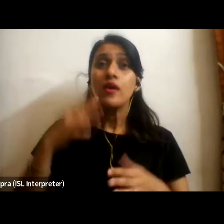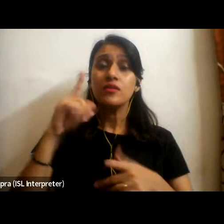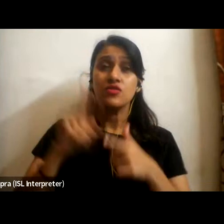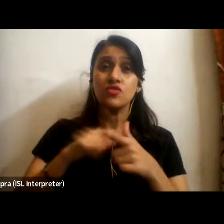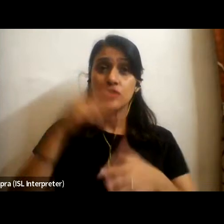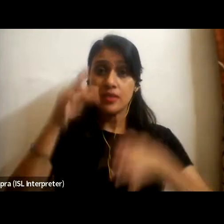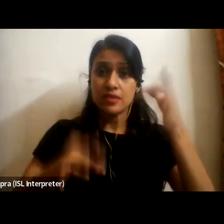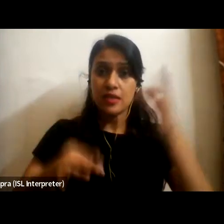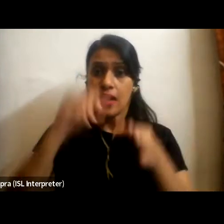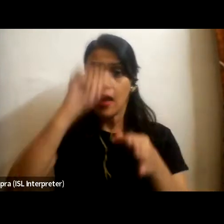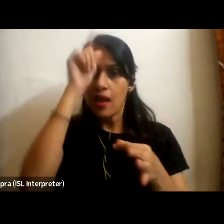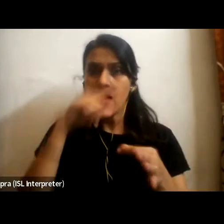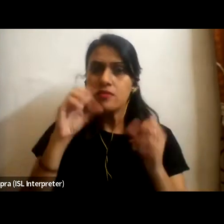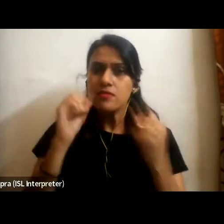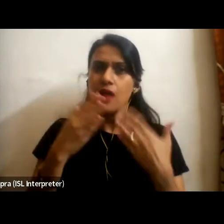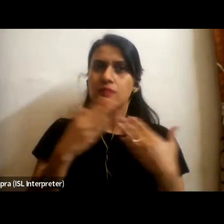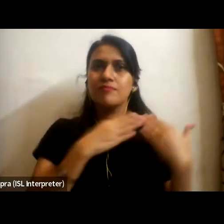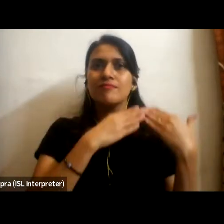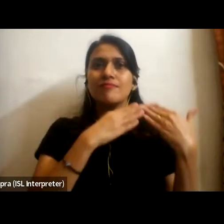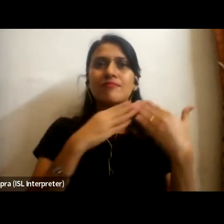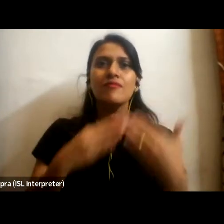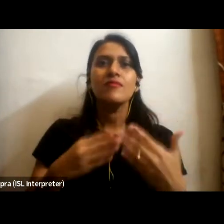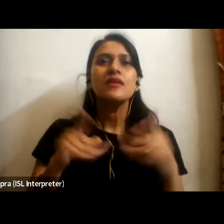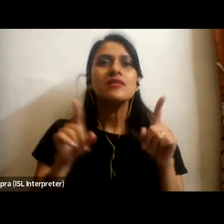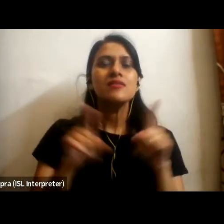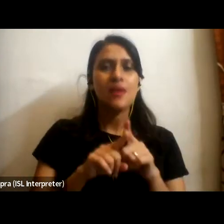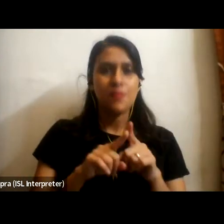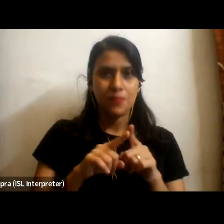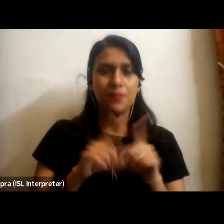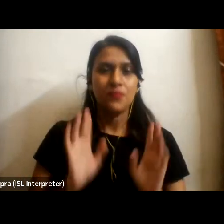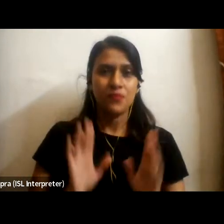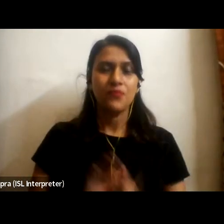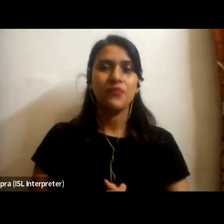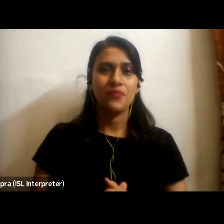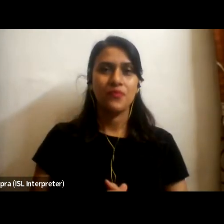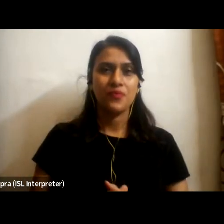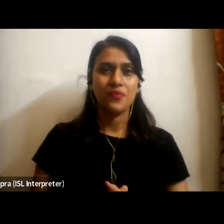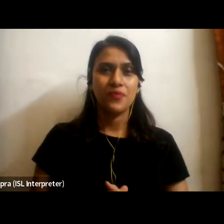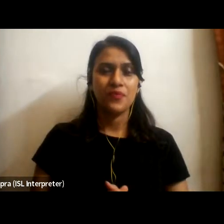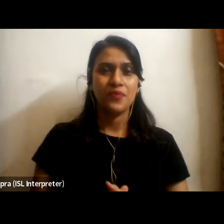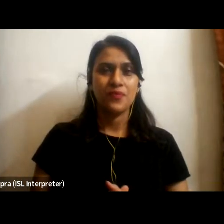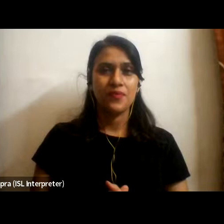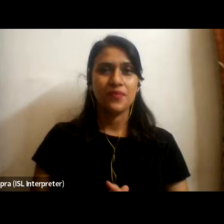has started putting its data out in a comprehensible manner.